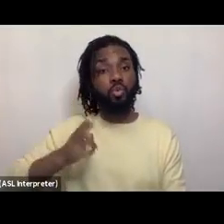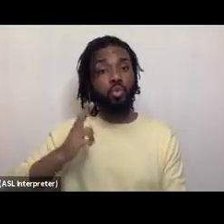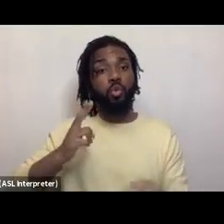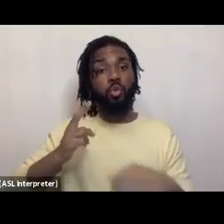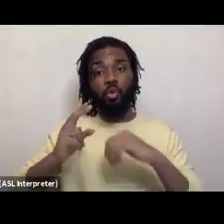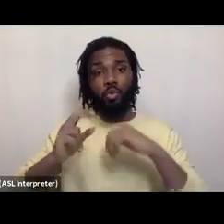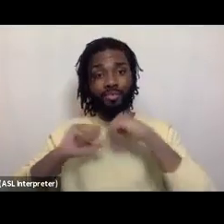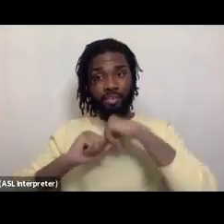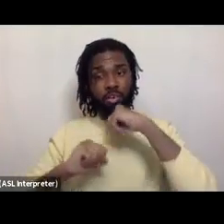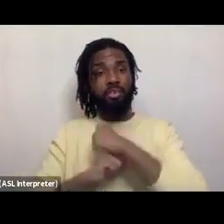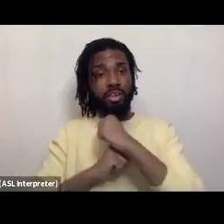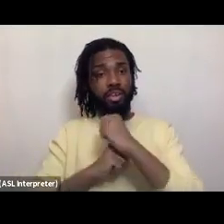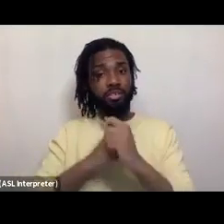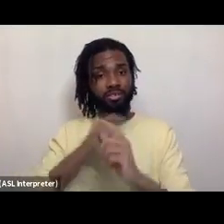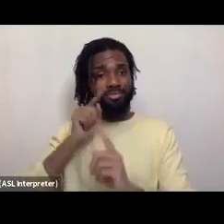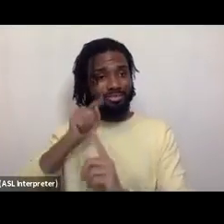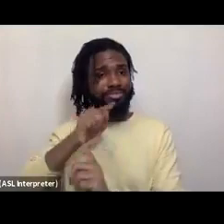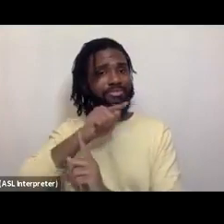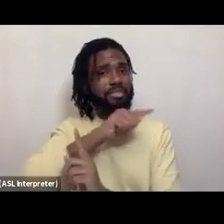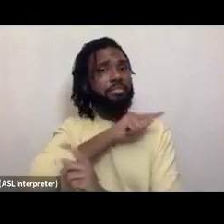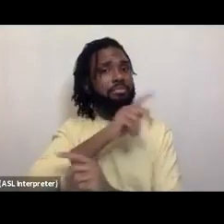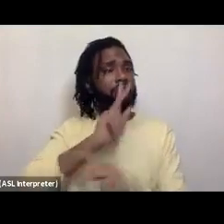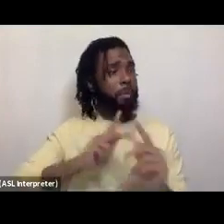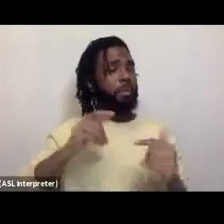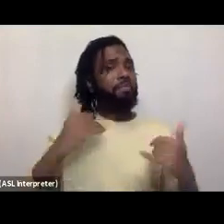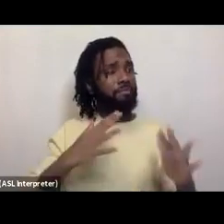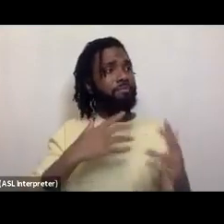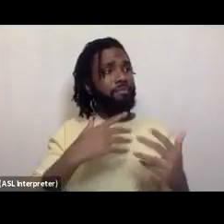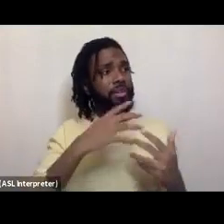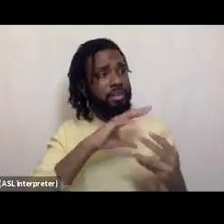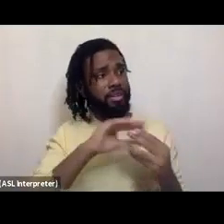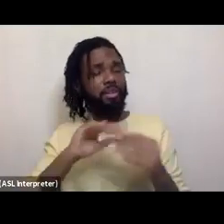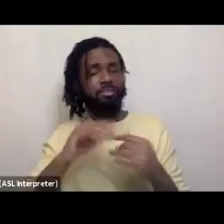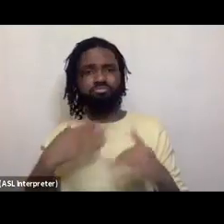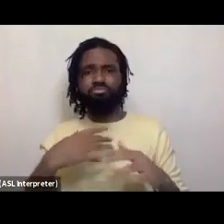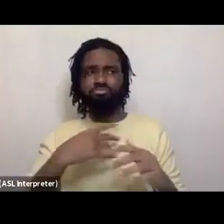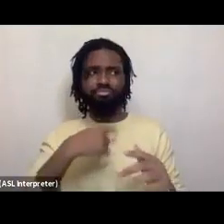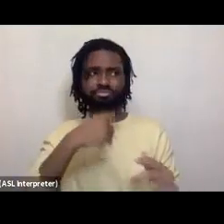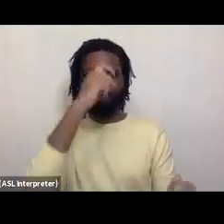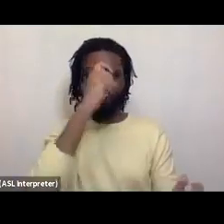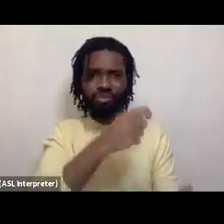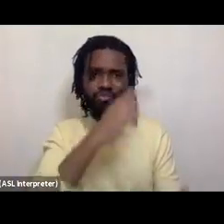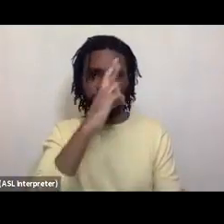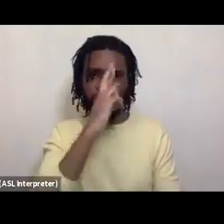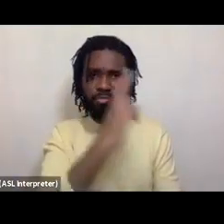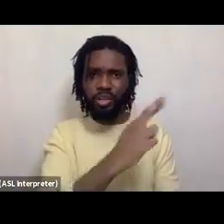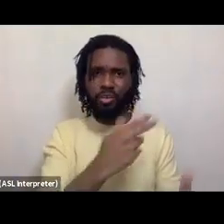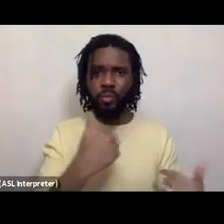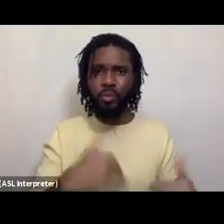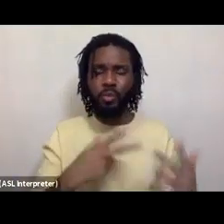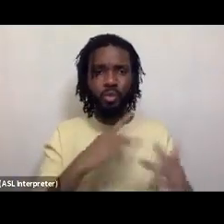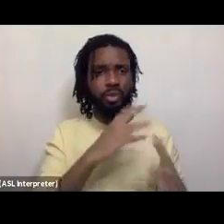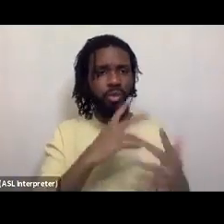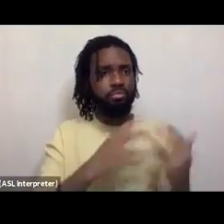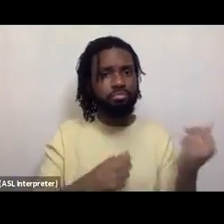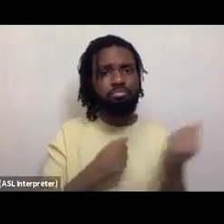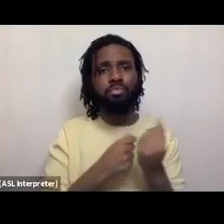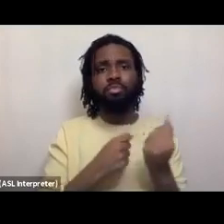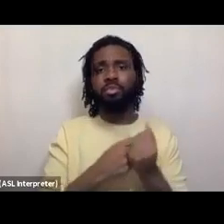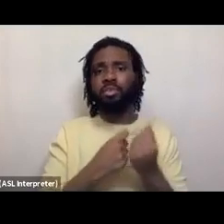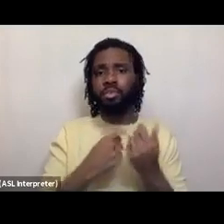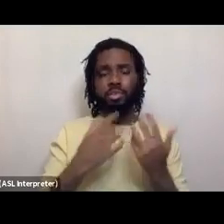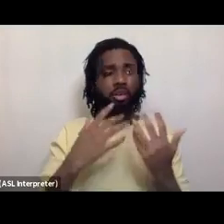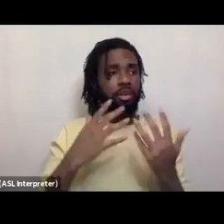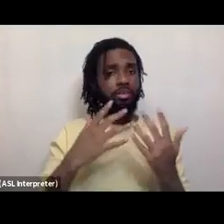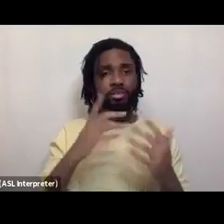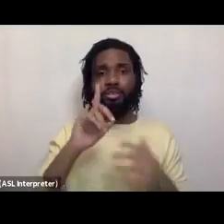these people that I respect so much have given to grounding movements in disability justice. And